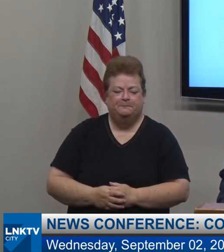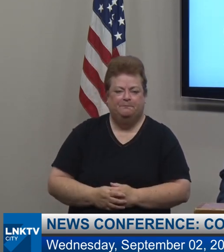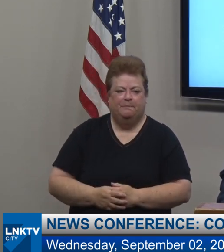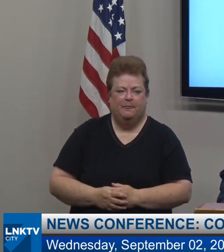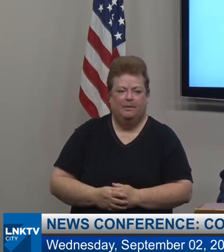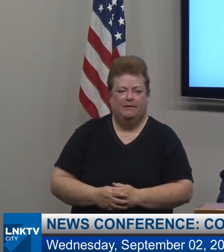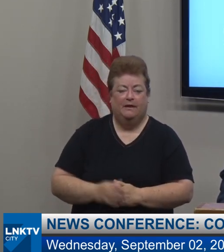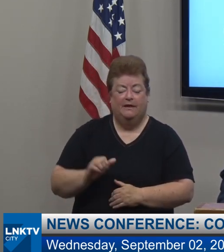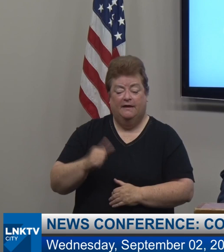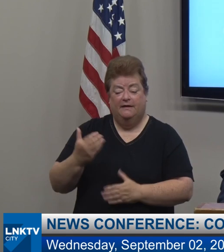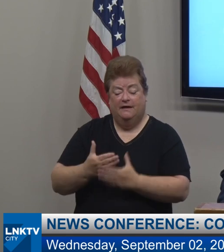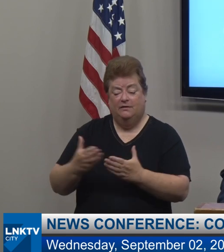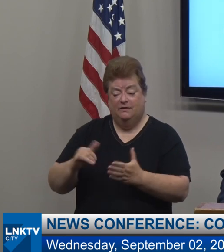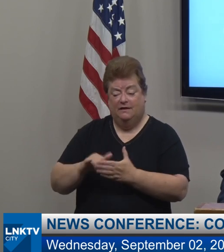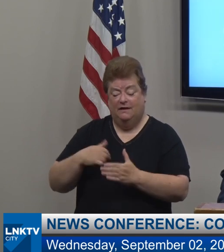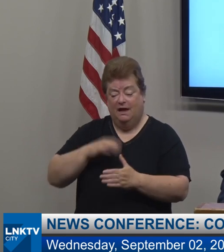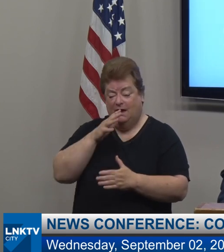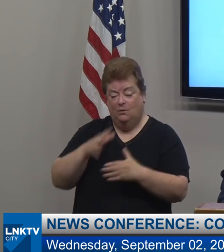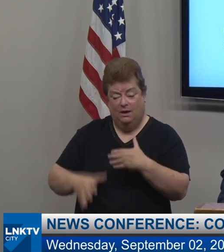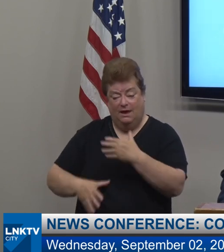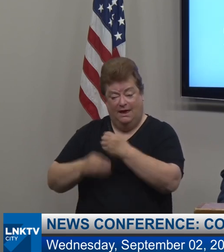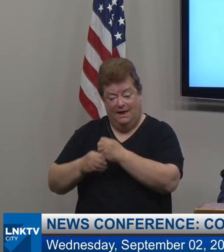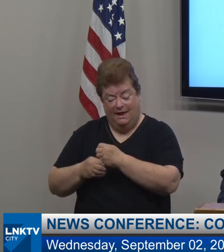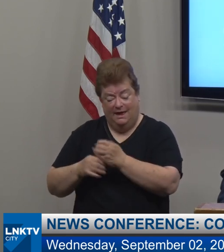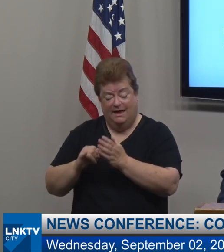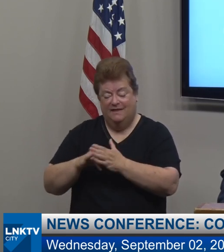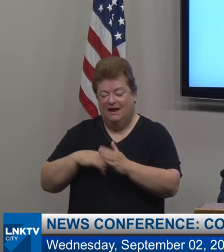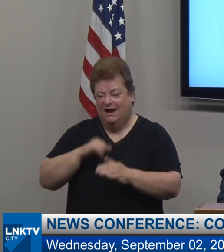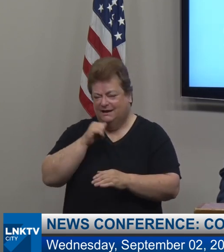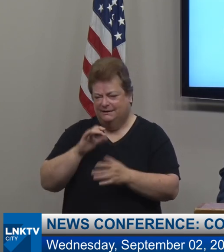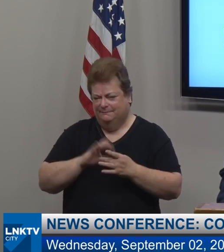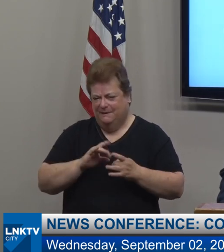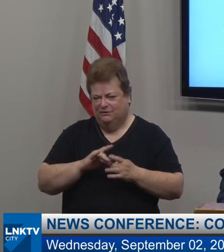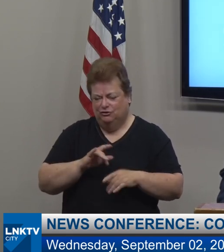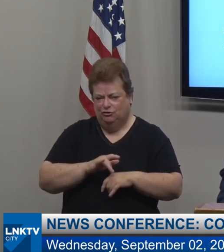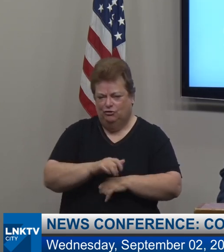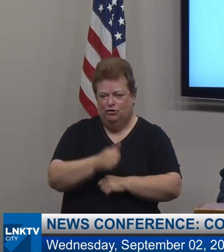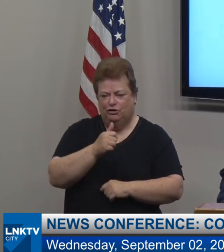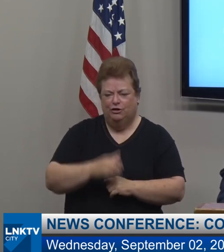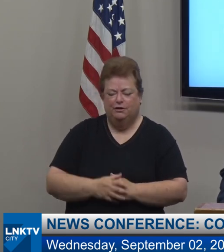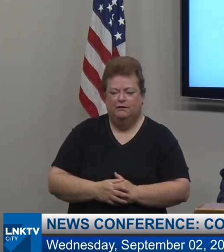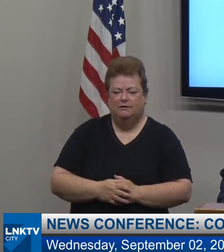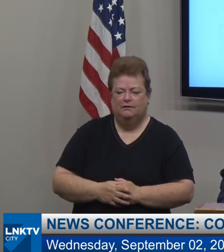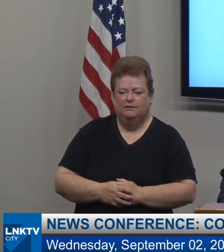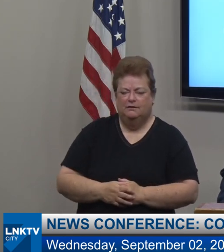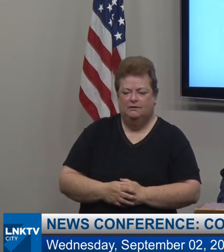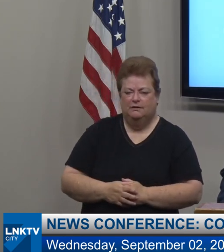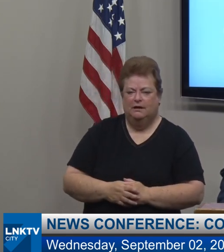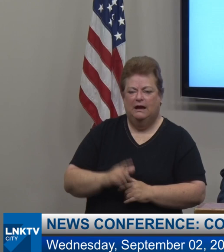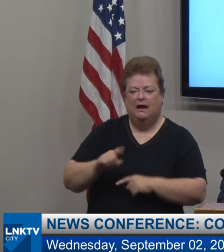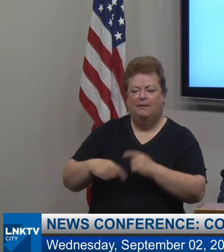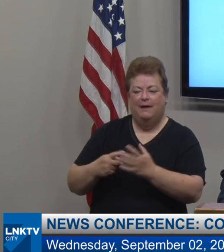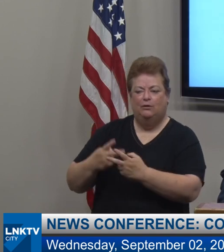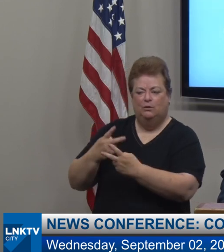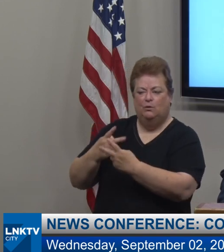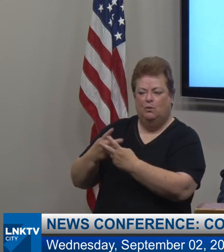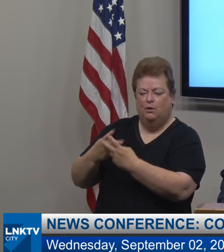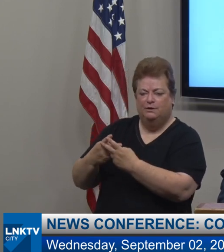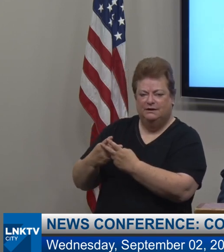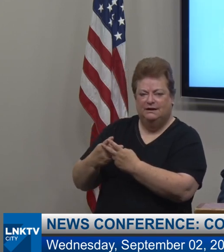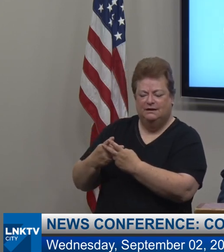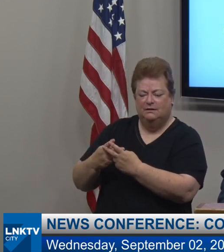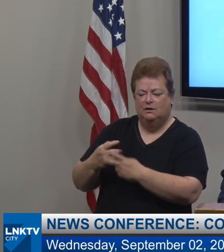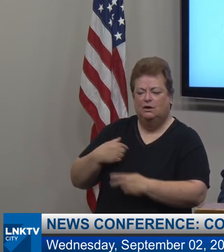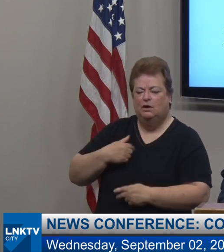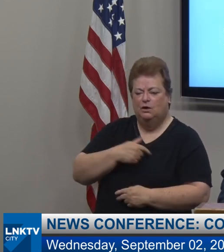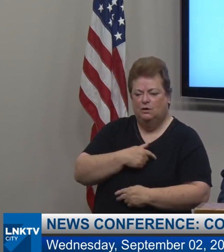The other thing I would add that I didn't speak to earlier around the quarantine basis. So we